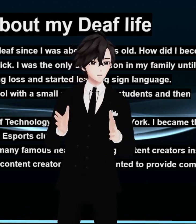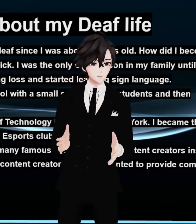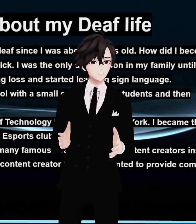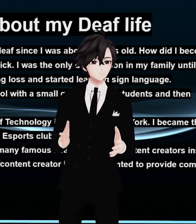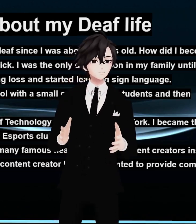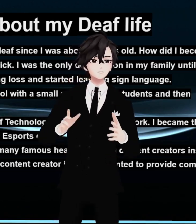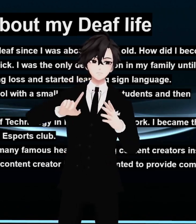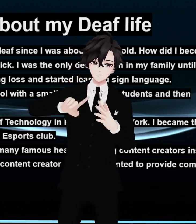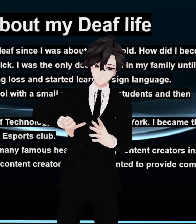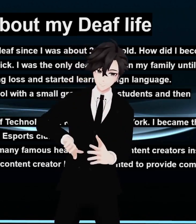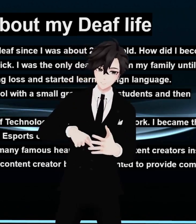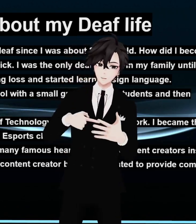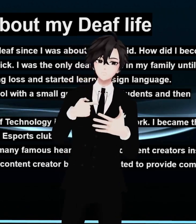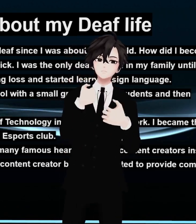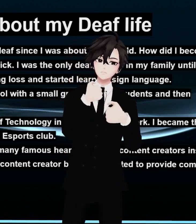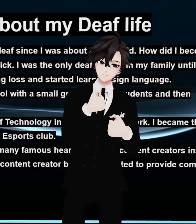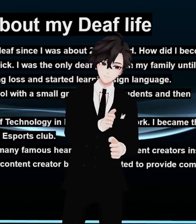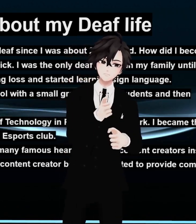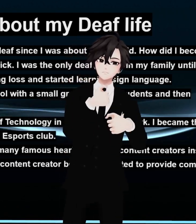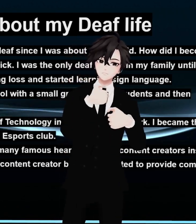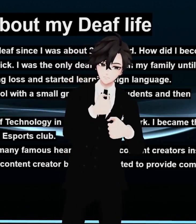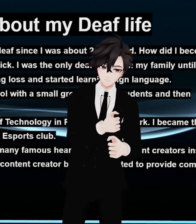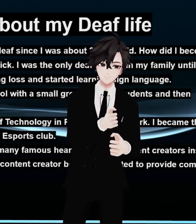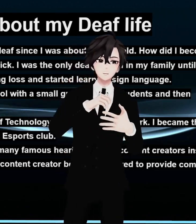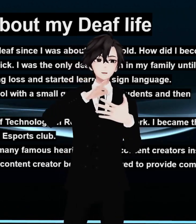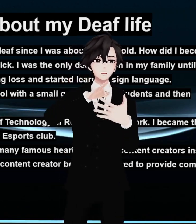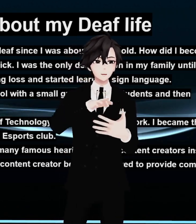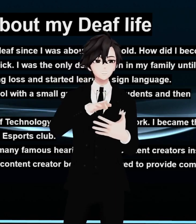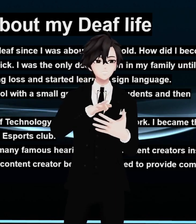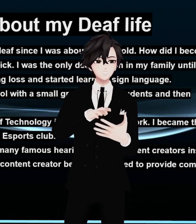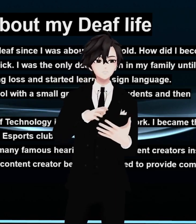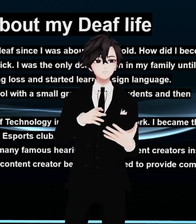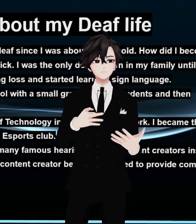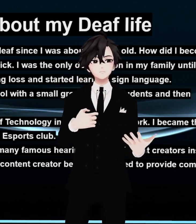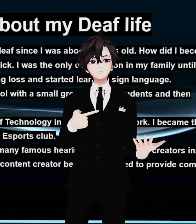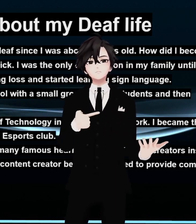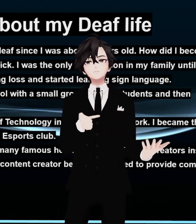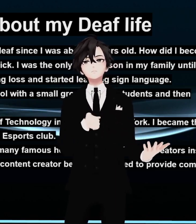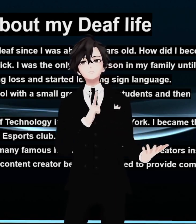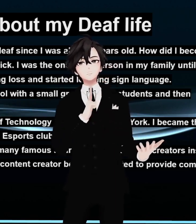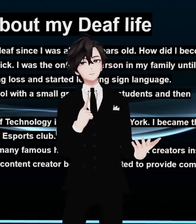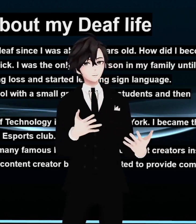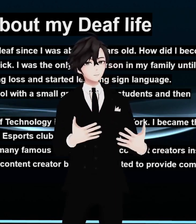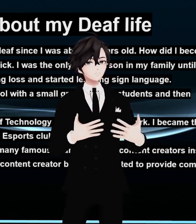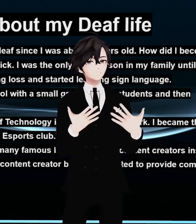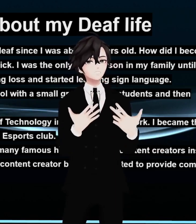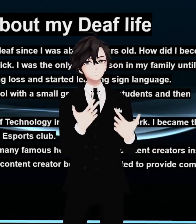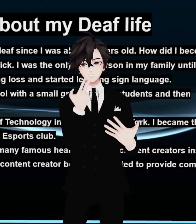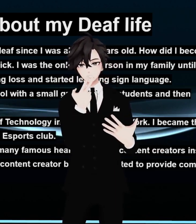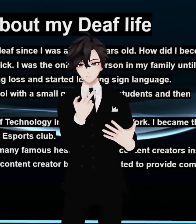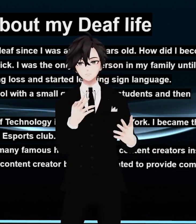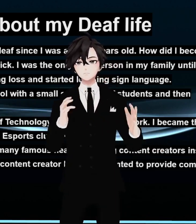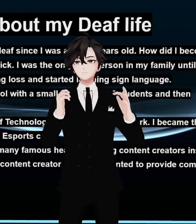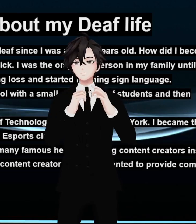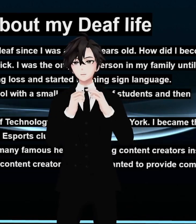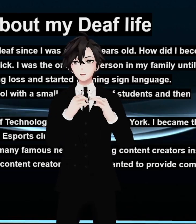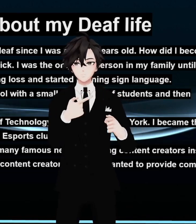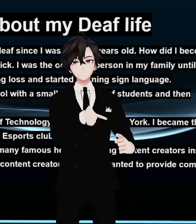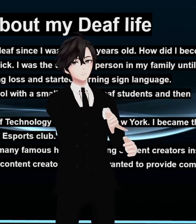And when that had happened, you would see more deaf YouTubers being able to create their content, and that would become